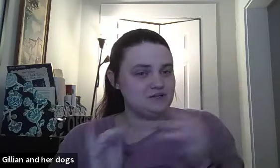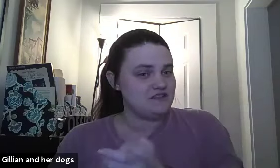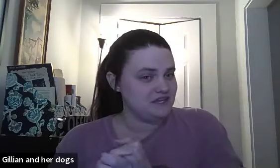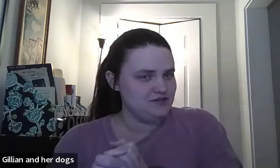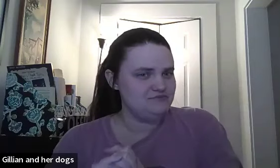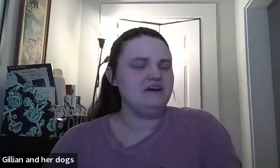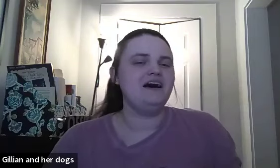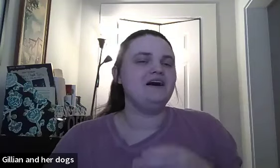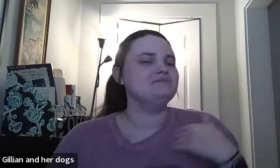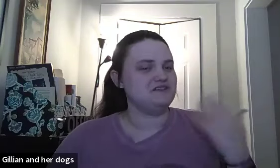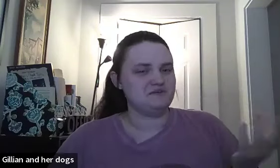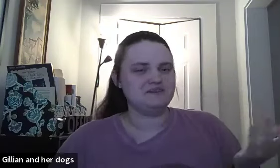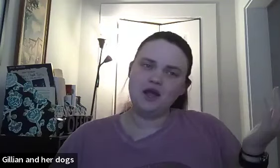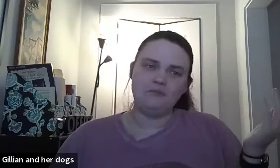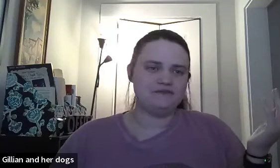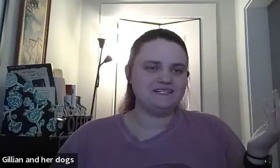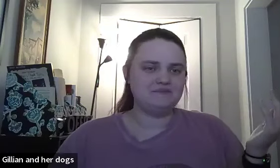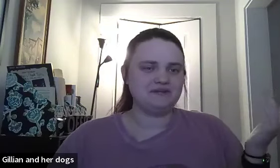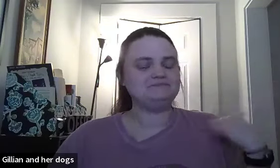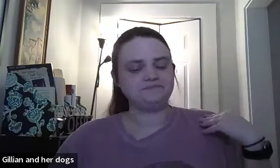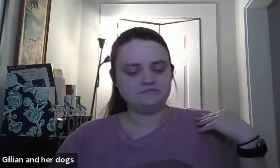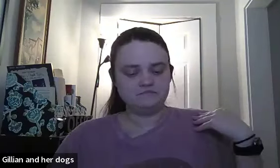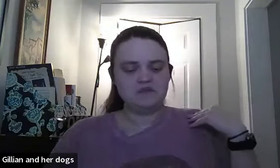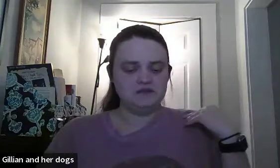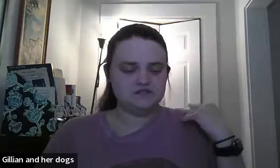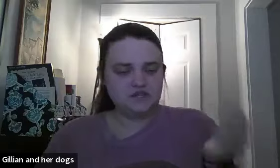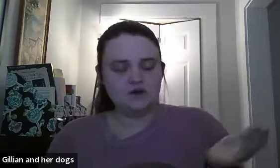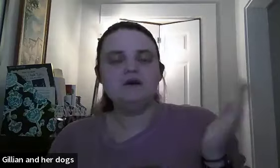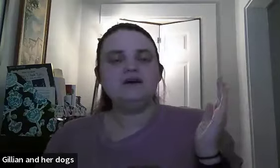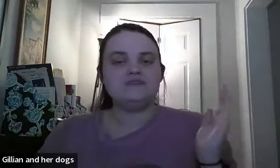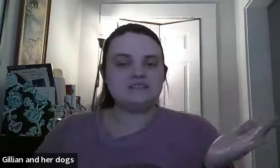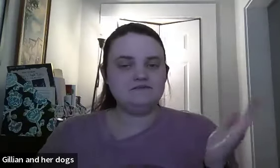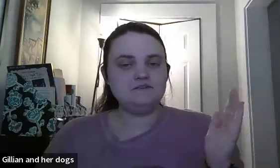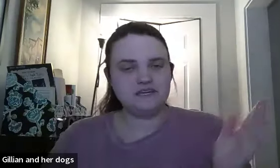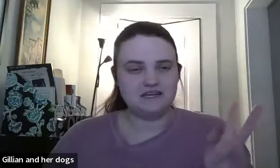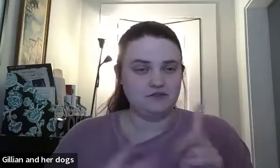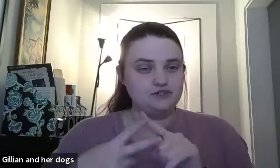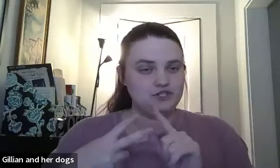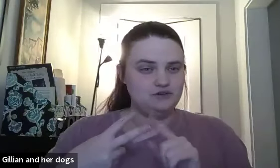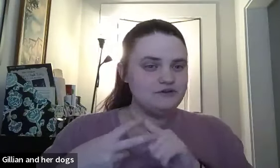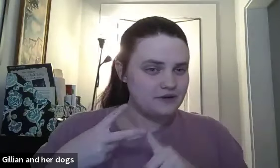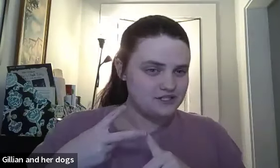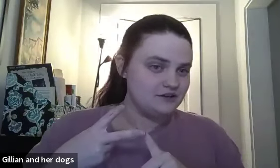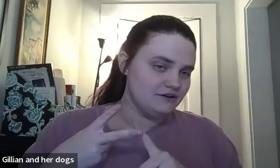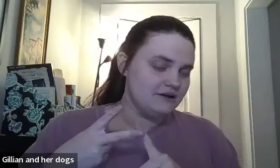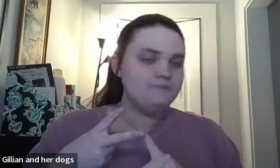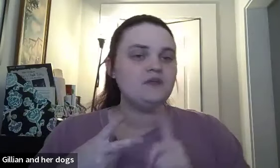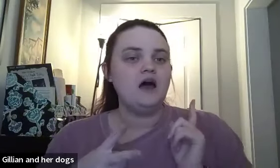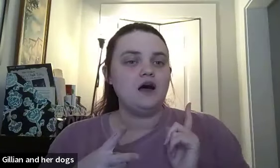similar to thank you. So that's why I was like, oh, perfect timing. So the sign for Thanksgiving, there are two different ways you can do it.